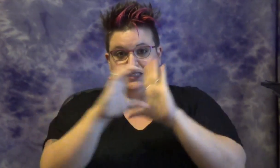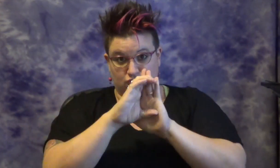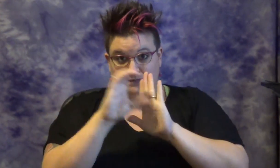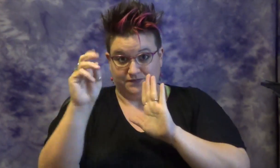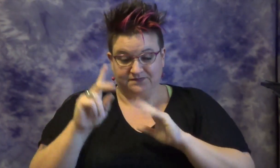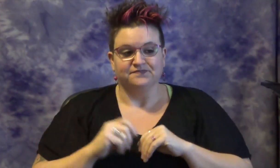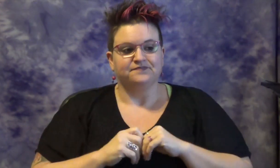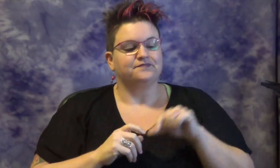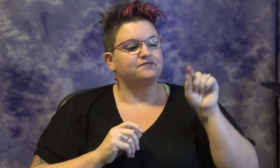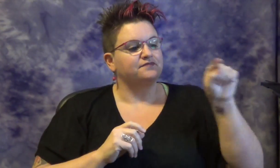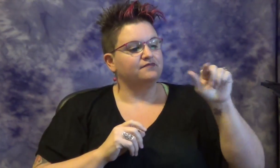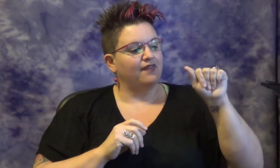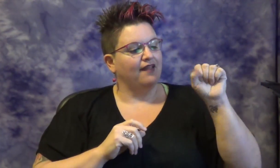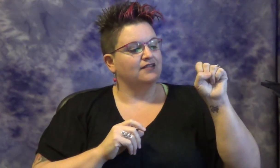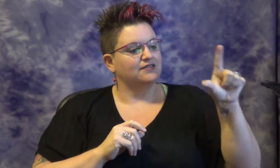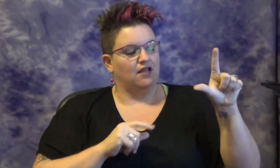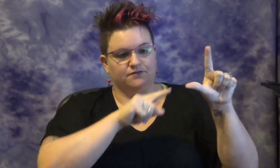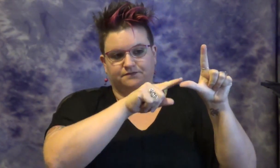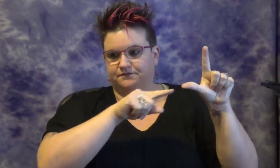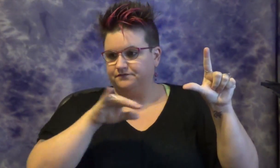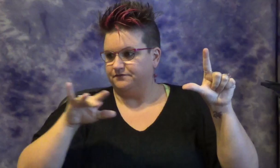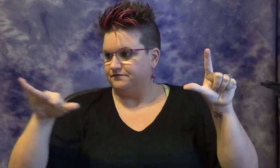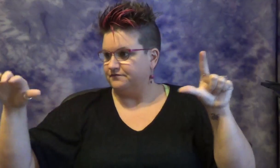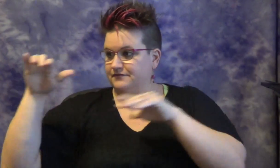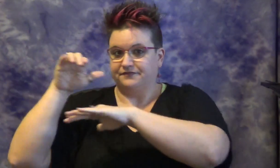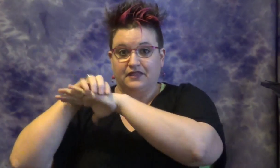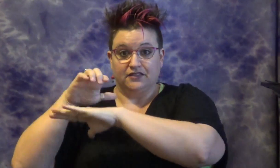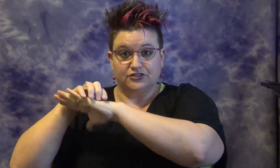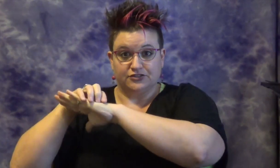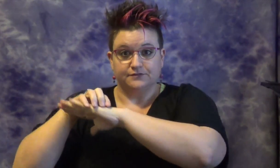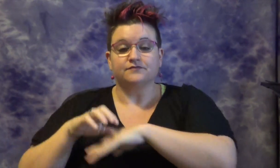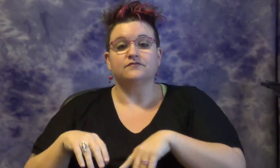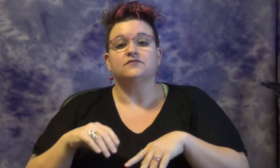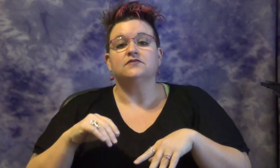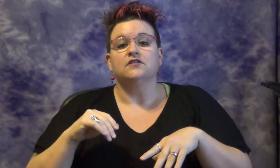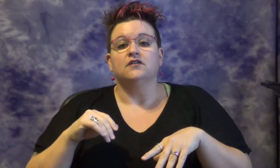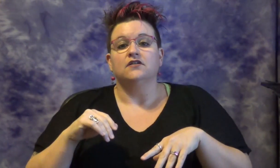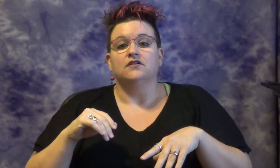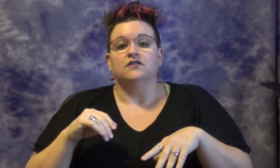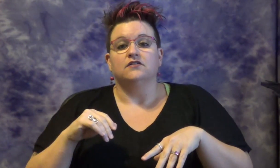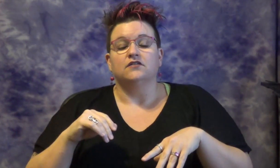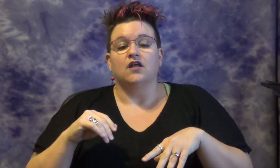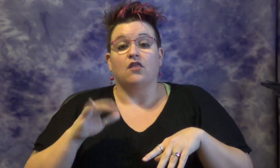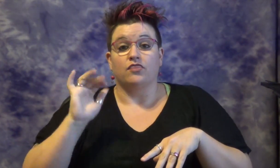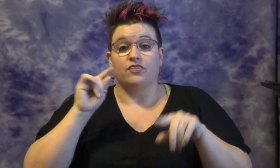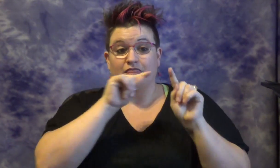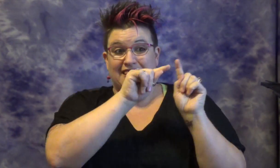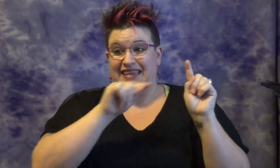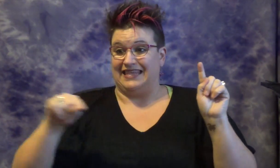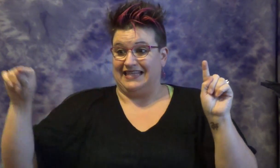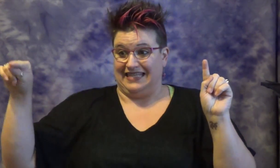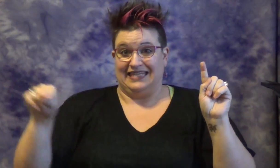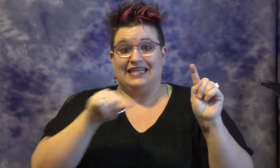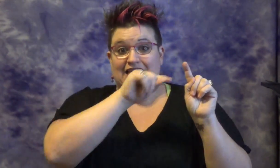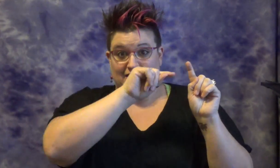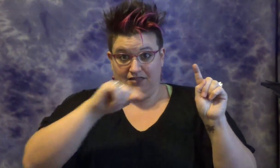are contained within that continuum. So I want you to picture it. So you have ASL and it goes all the way to English, and within